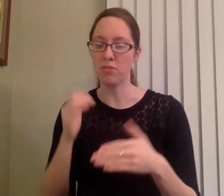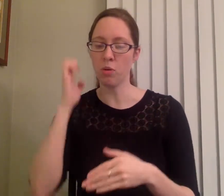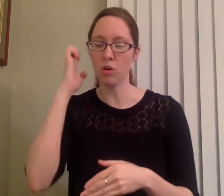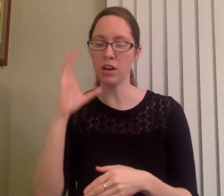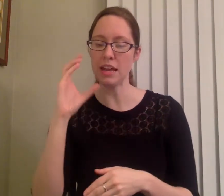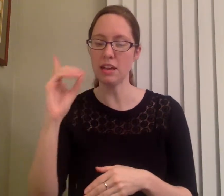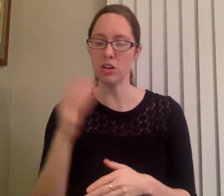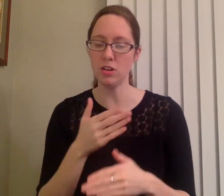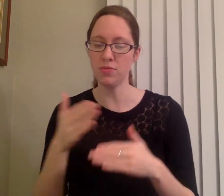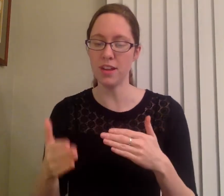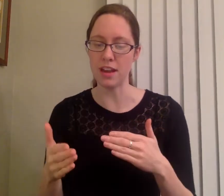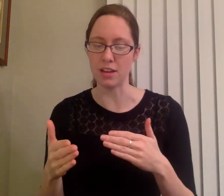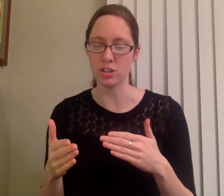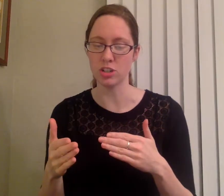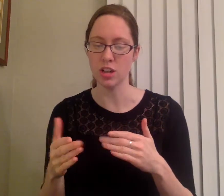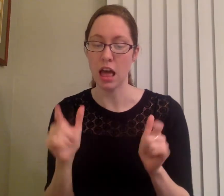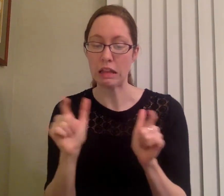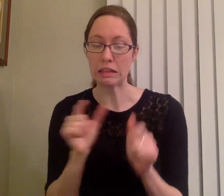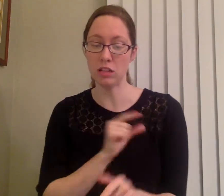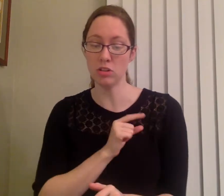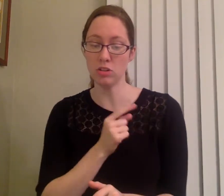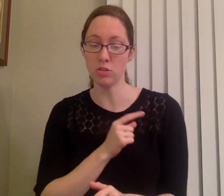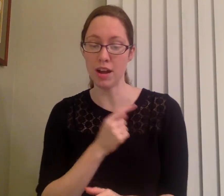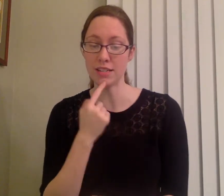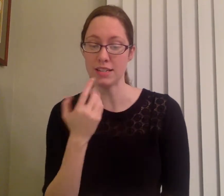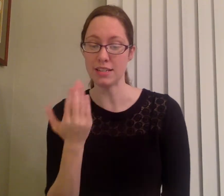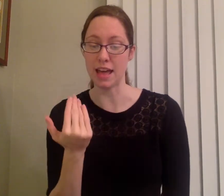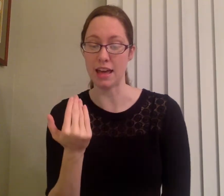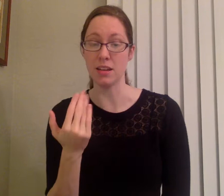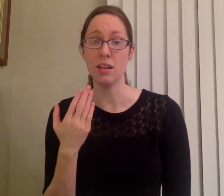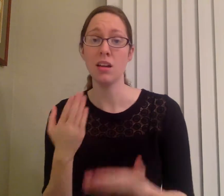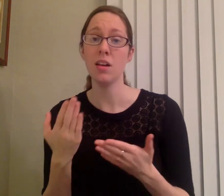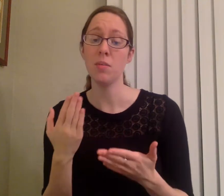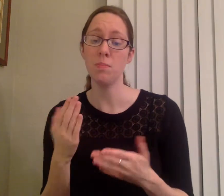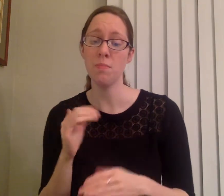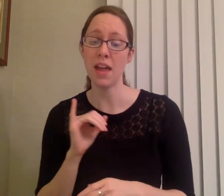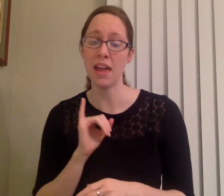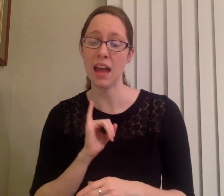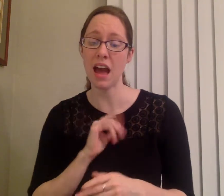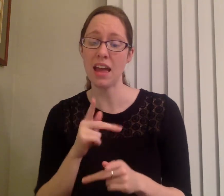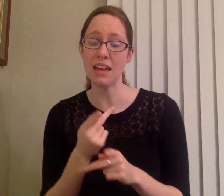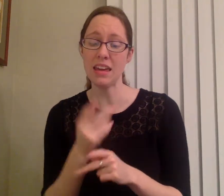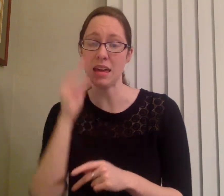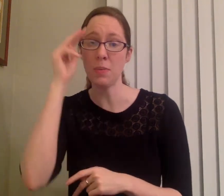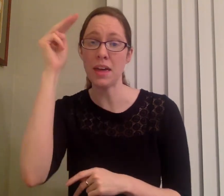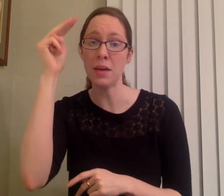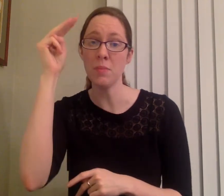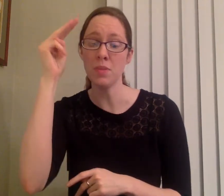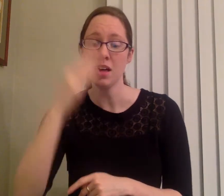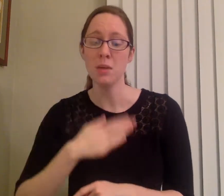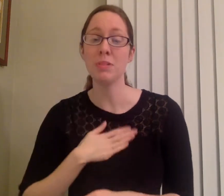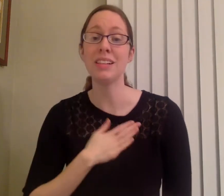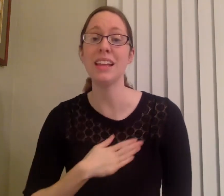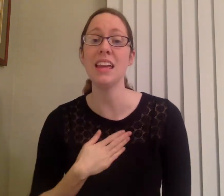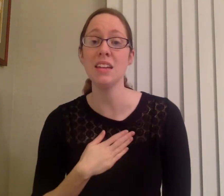before he could finish, Little Grunt said, may I keep him,